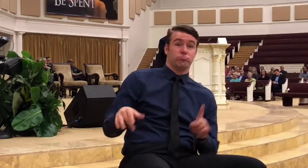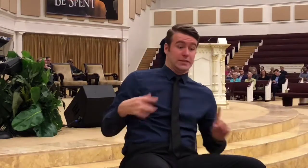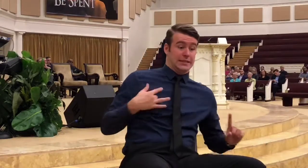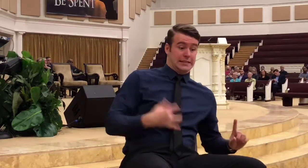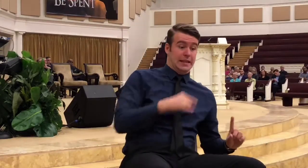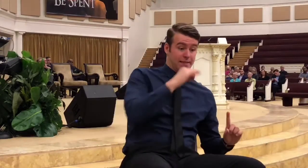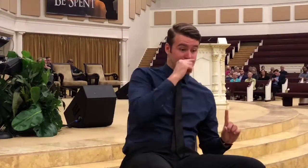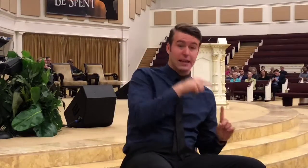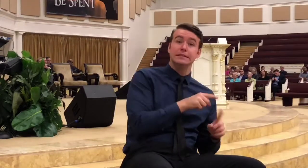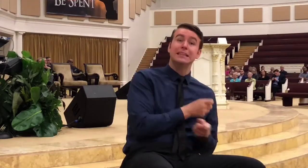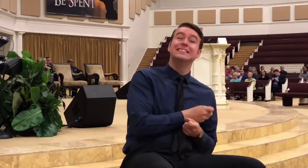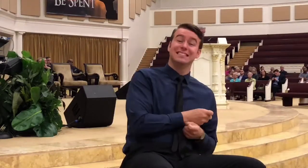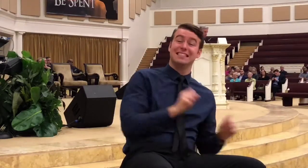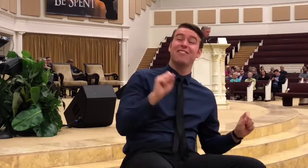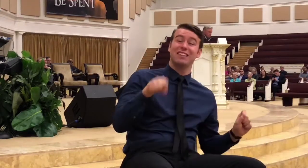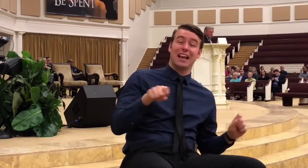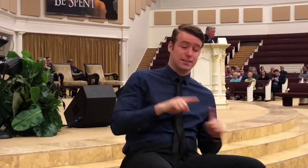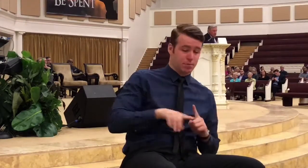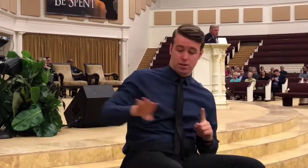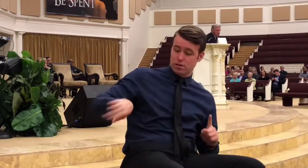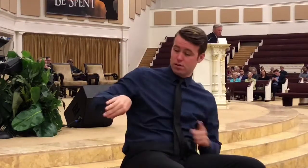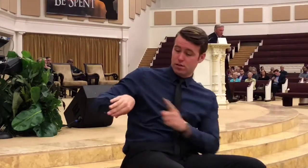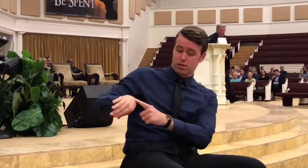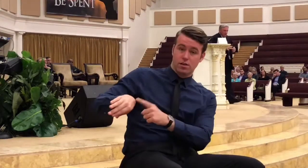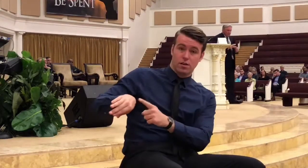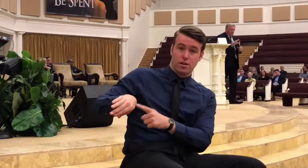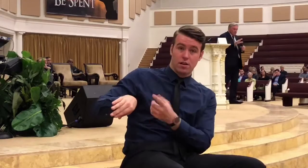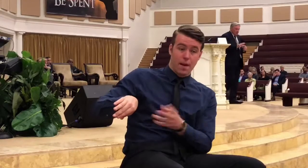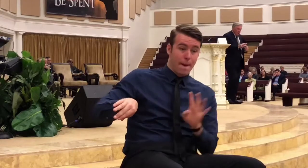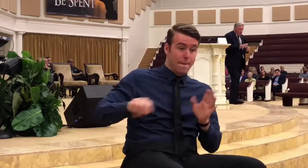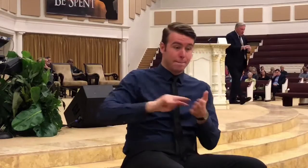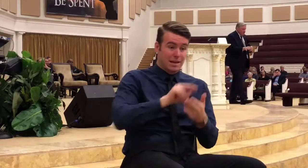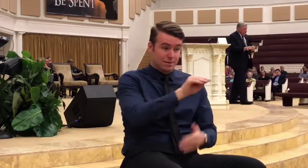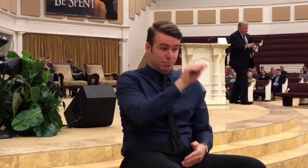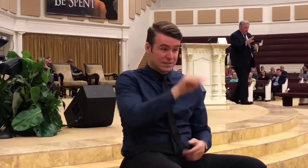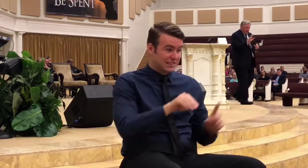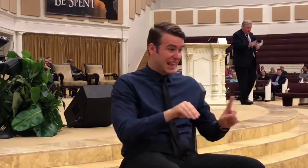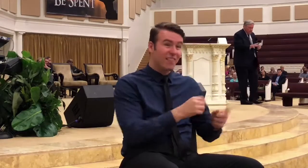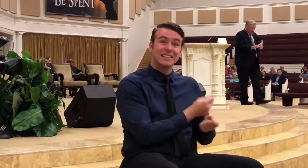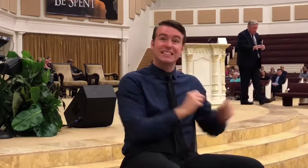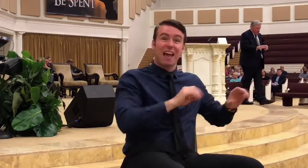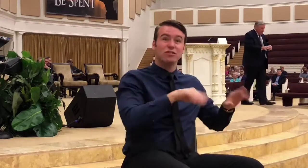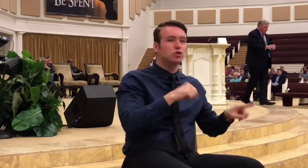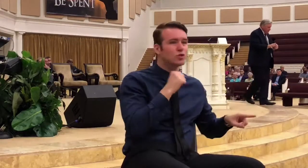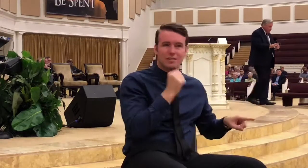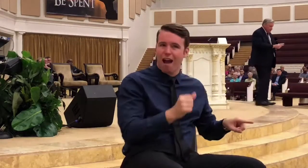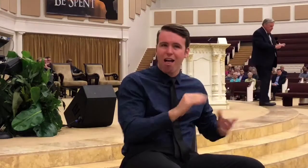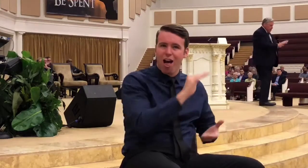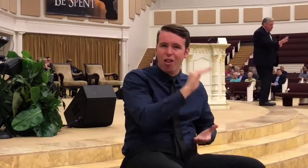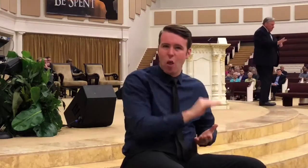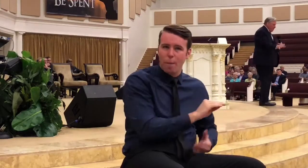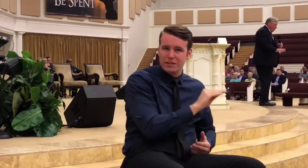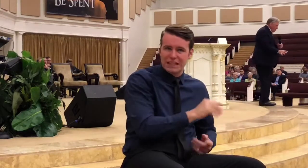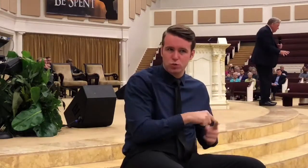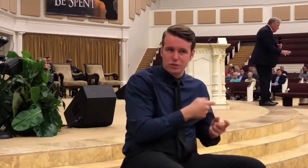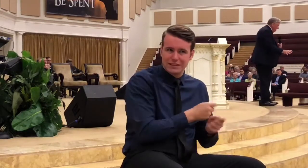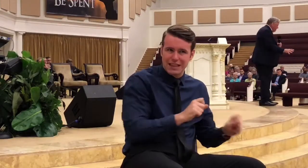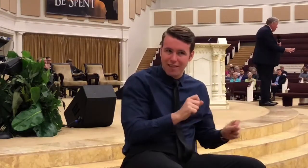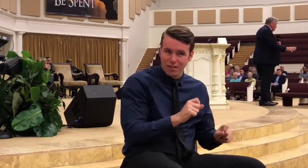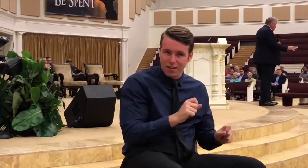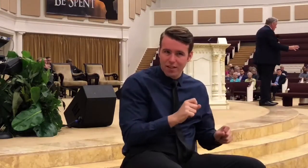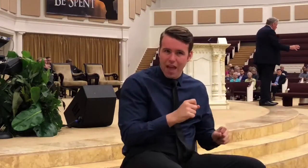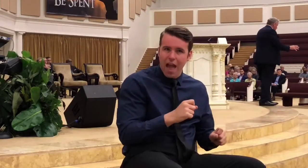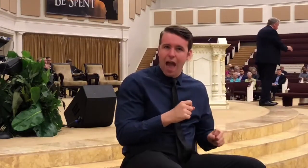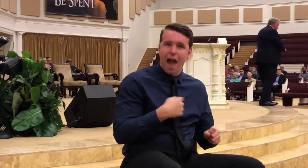are saved, the percentages are much lower than those that are. There are exceptions to that. There's exceptions to all of these